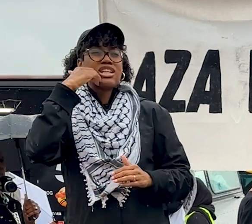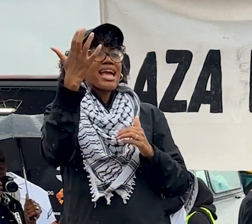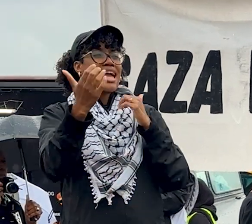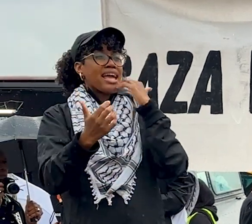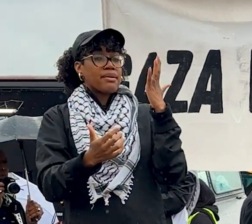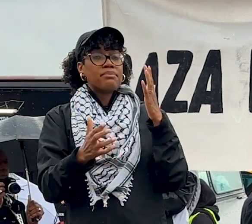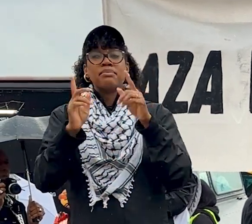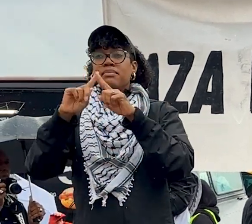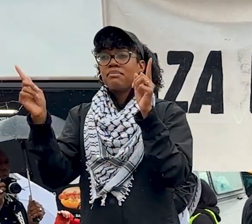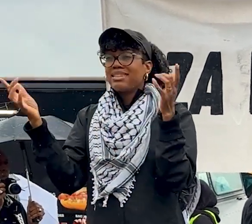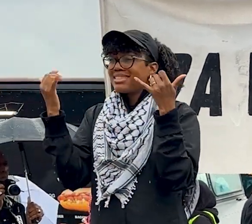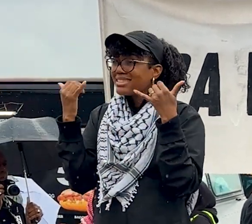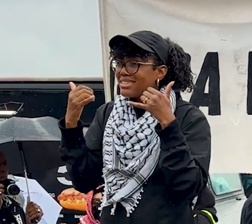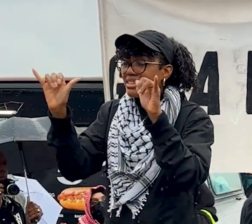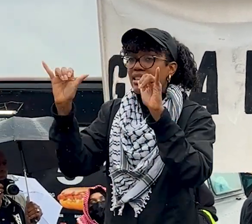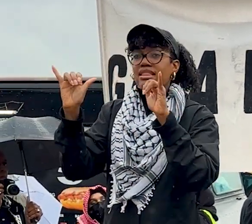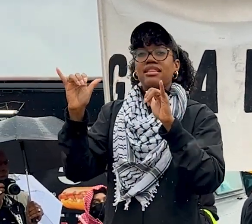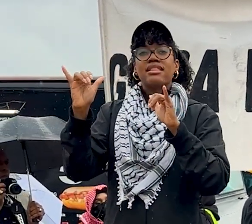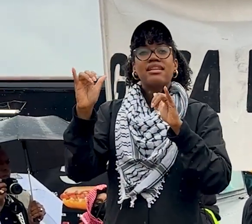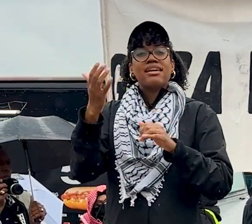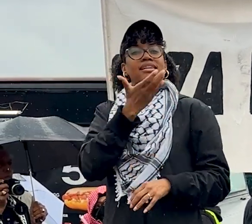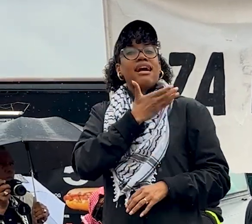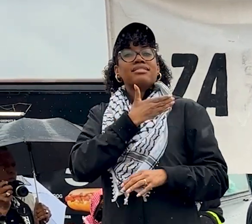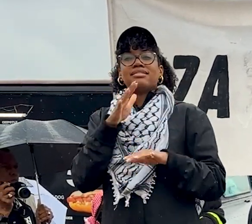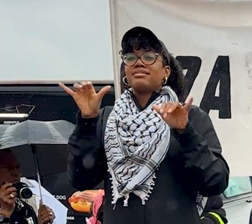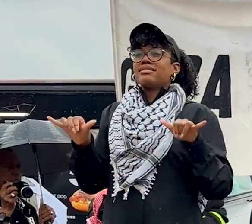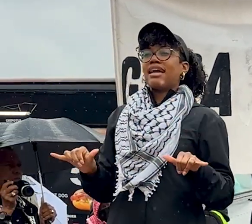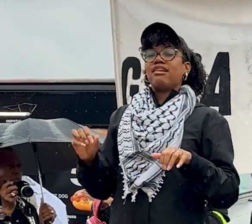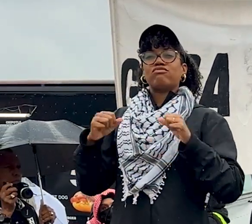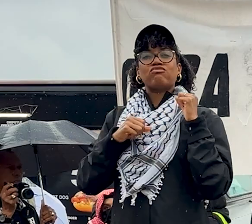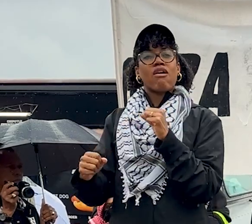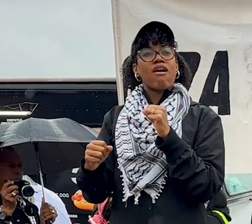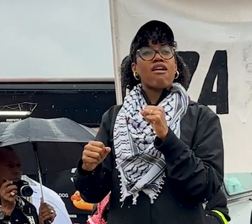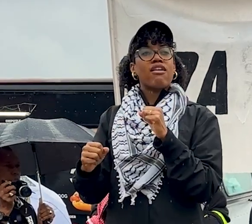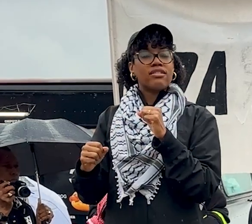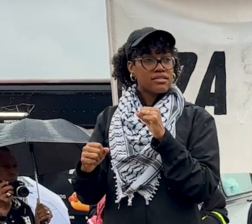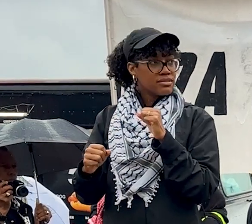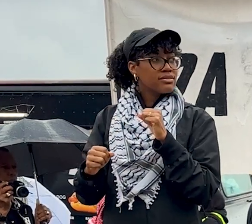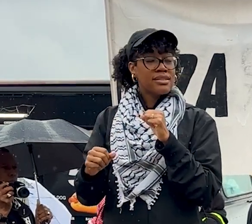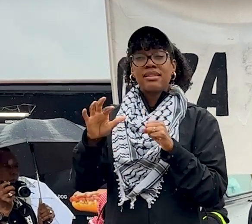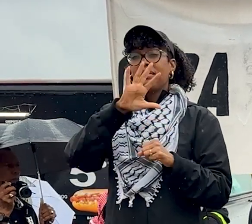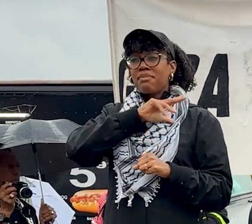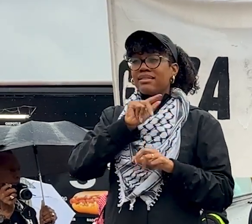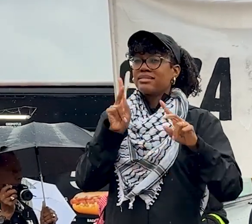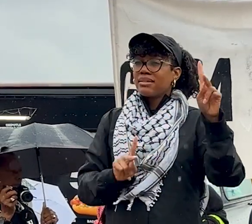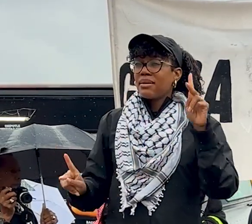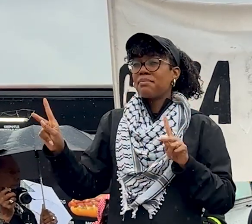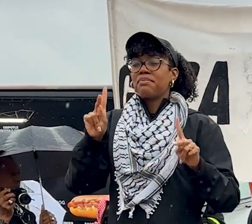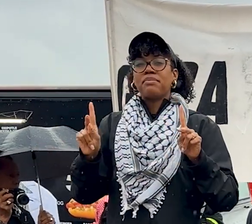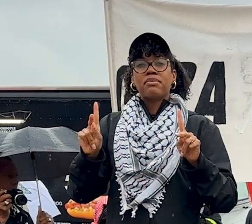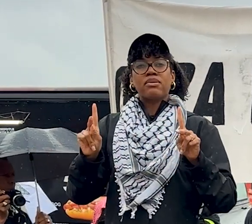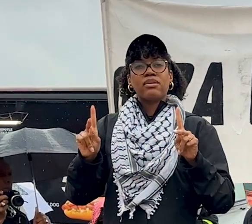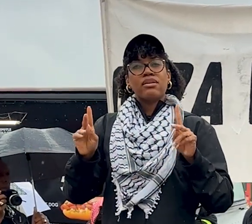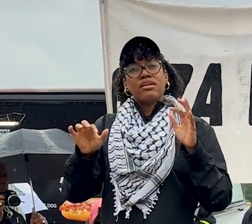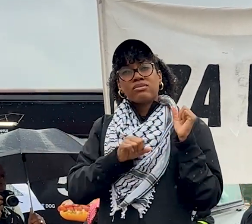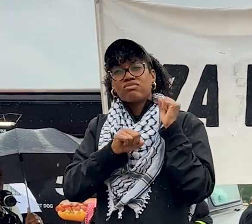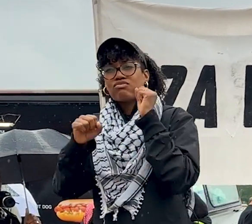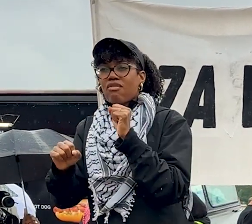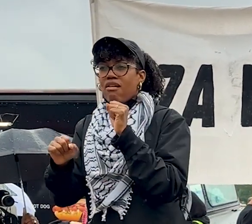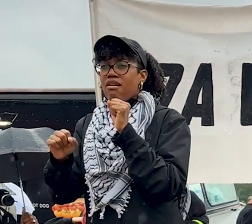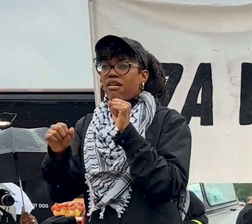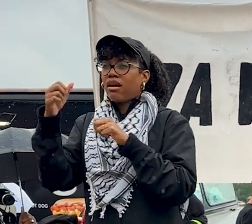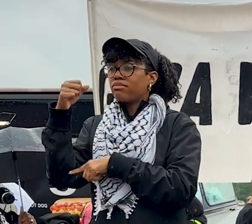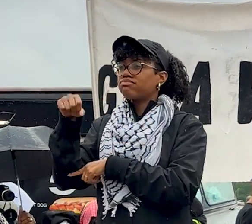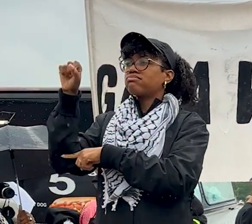Shame. But still, Gaza stands tall. And the Palestinian people are still holding their